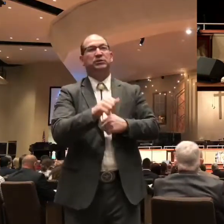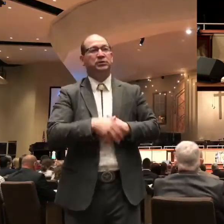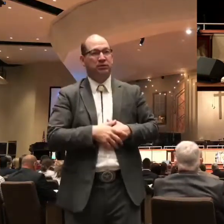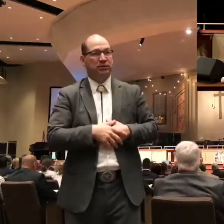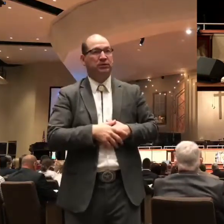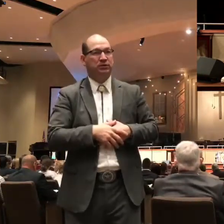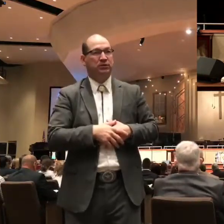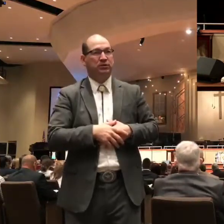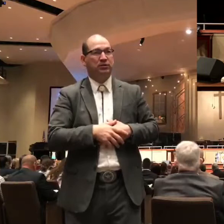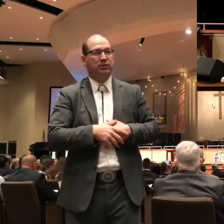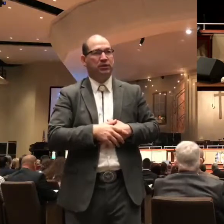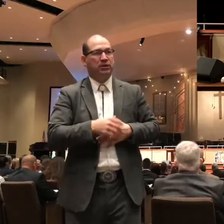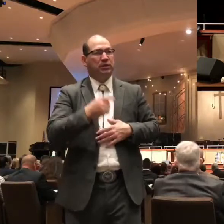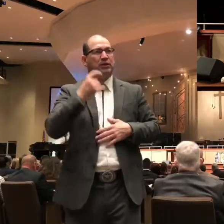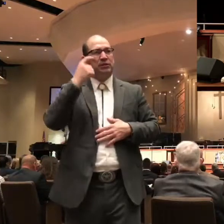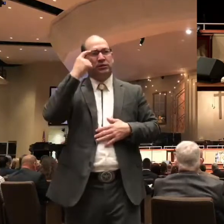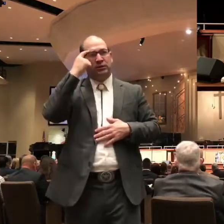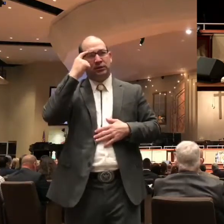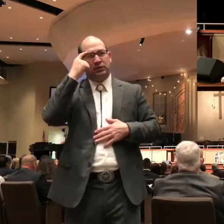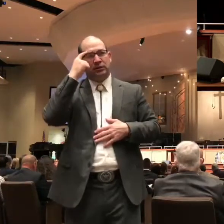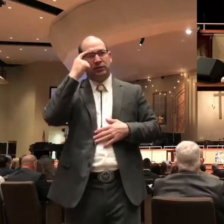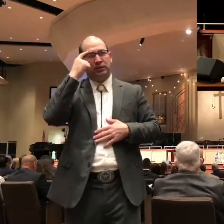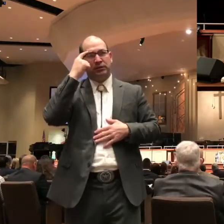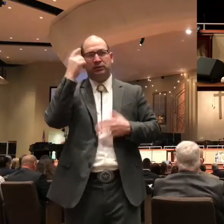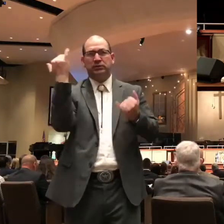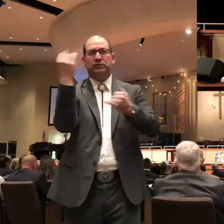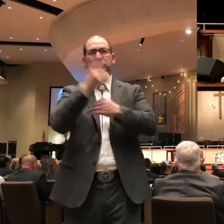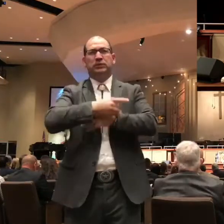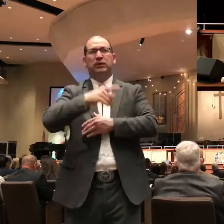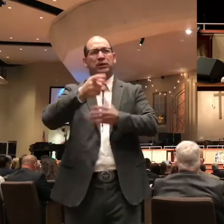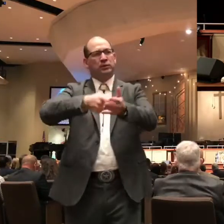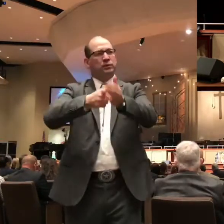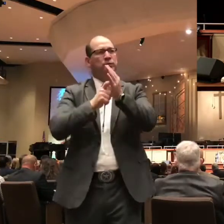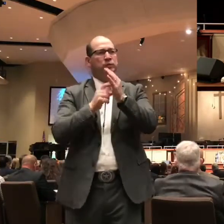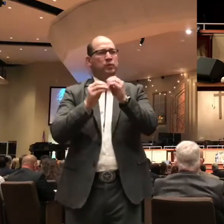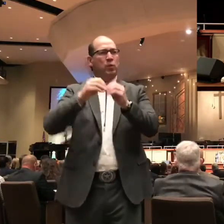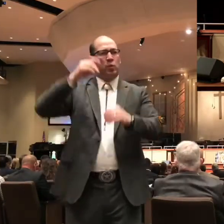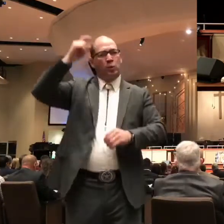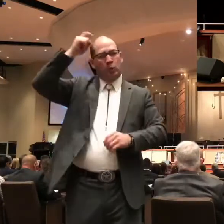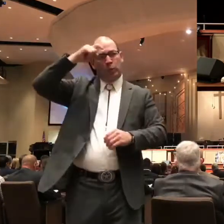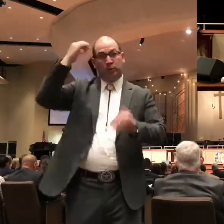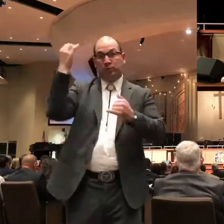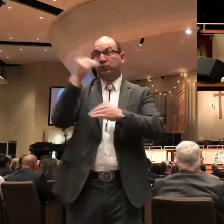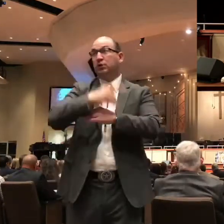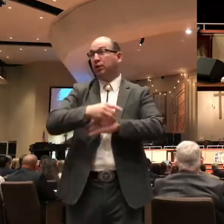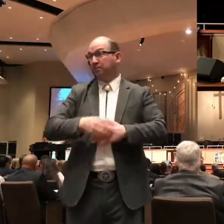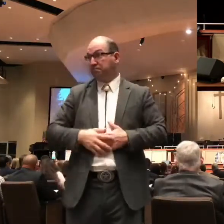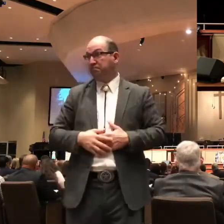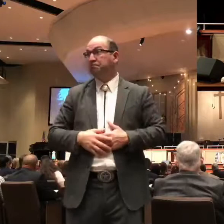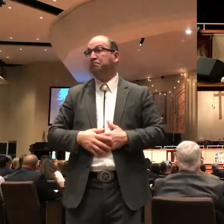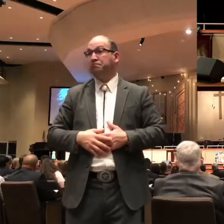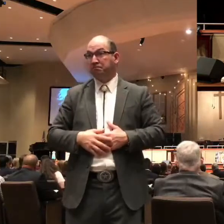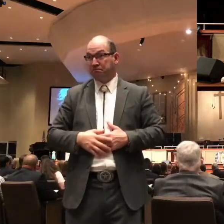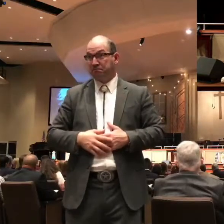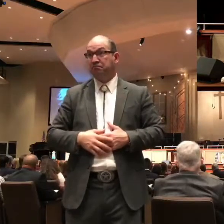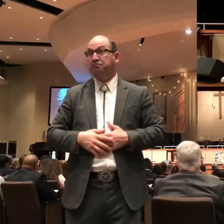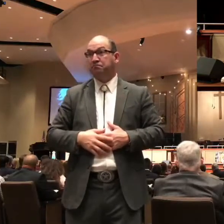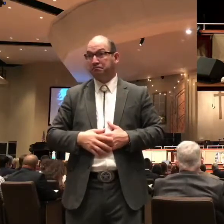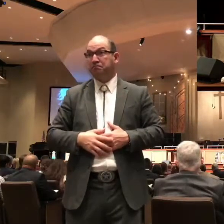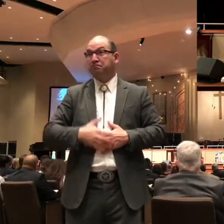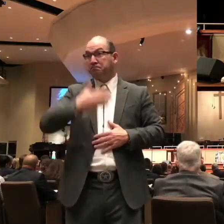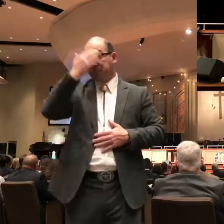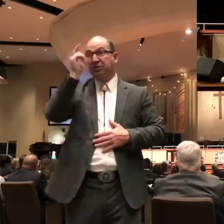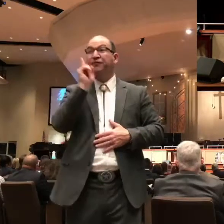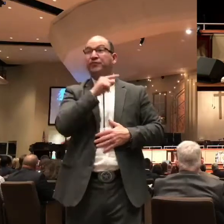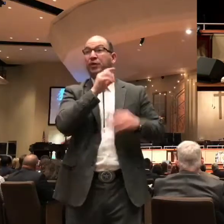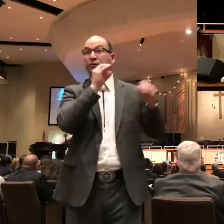know if we've ever needed more discernment than we need in this day, and I don't know if we've ever seen less discernment than